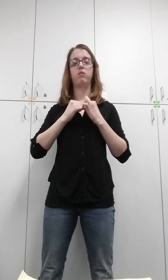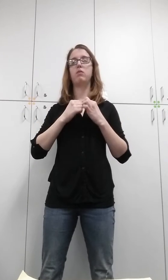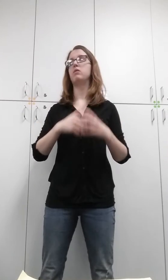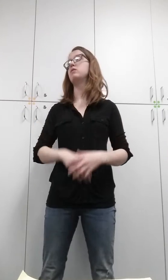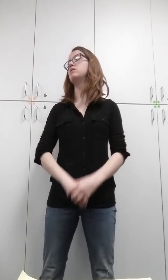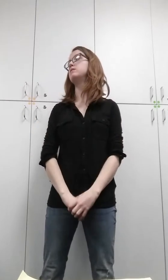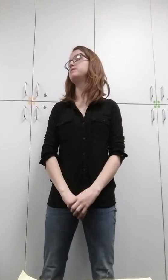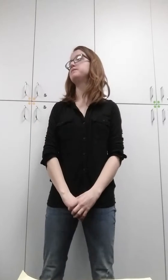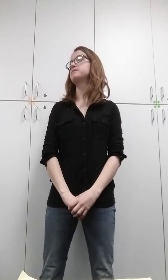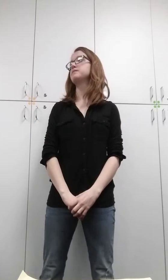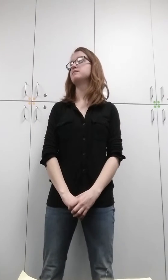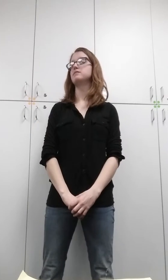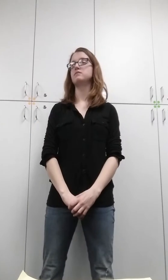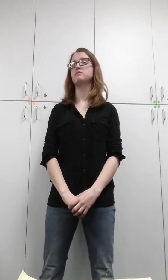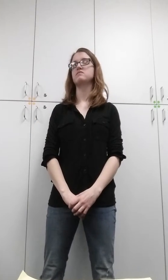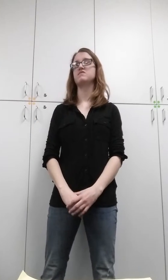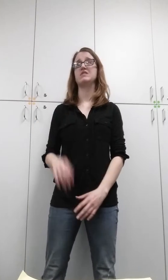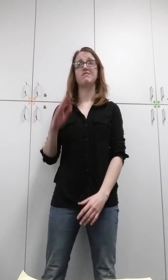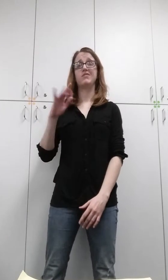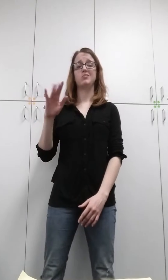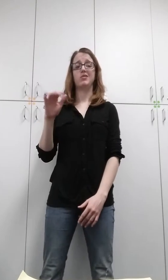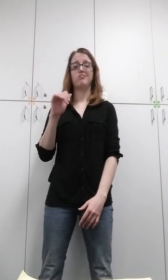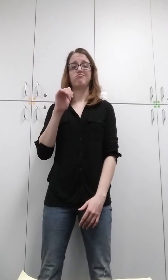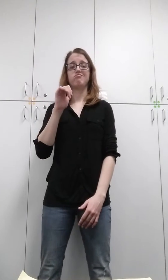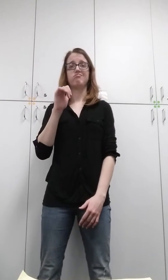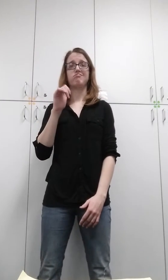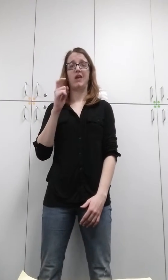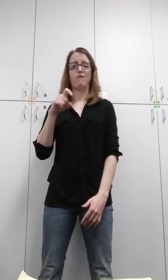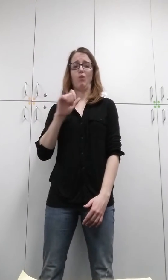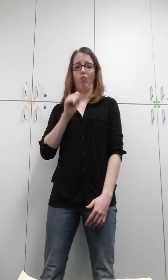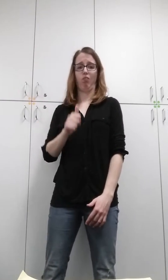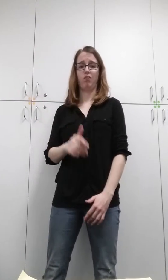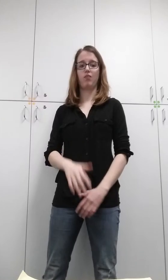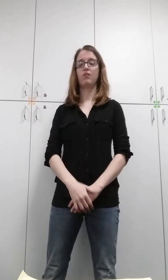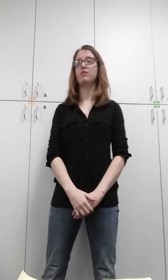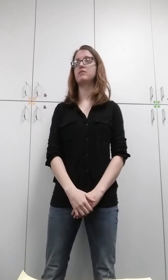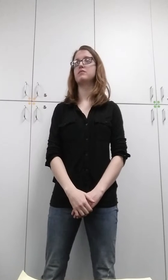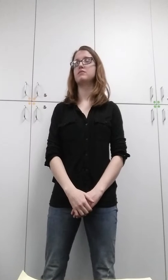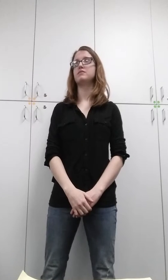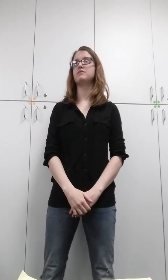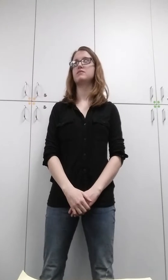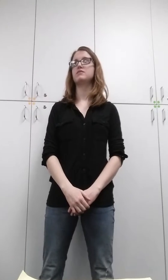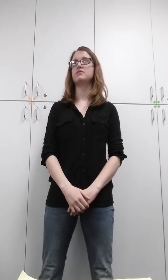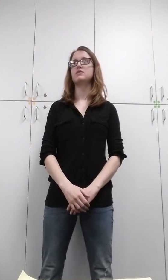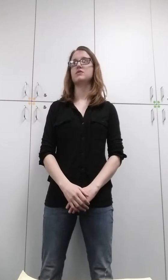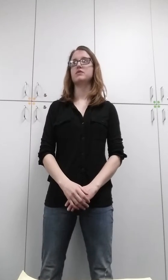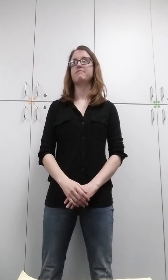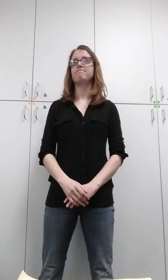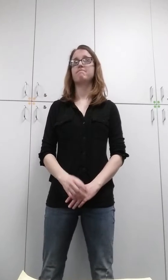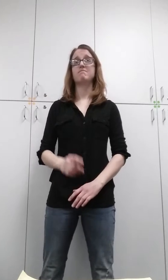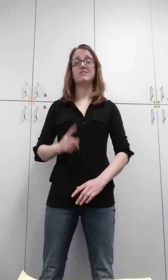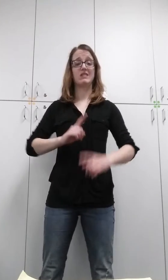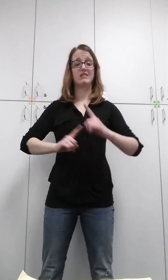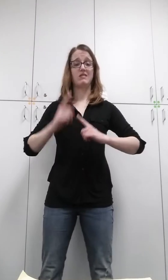And then I don't have to fingerspell the word, because there's no sign for jewelry. There's no ASL sign for jewelry. Okay, explain